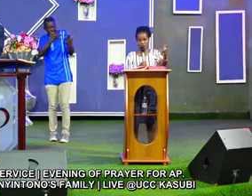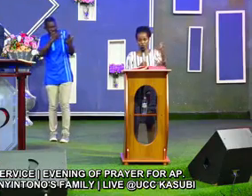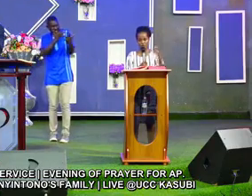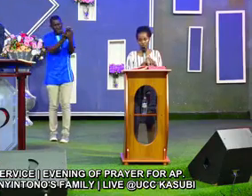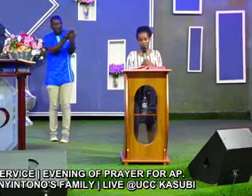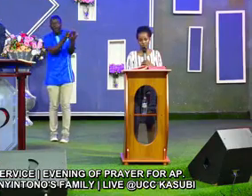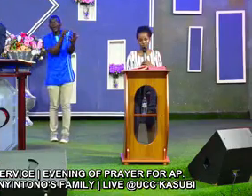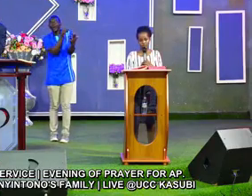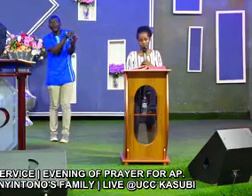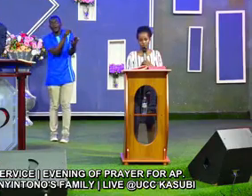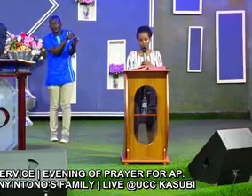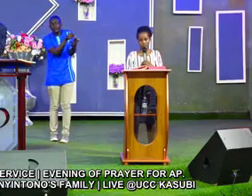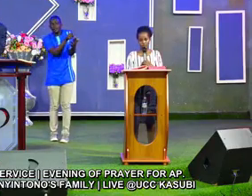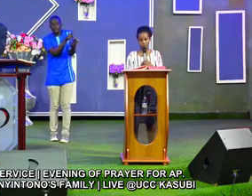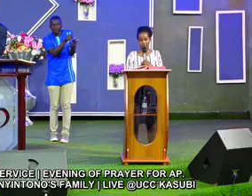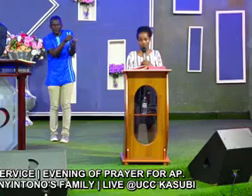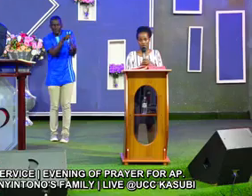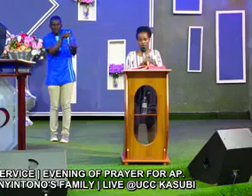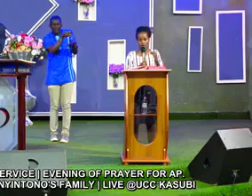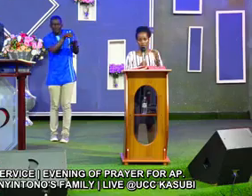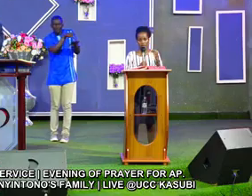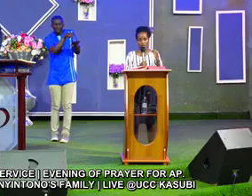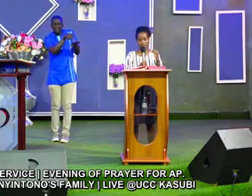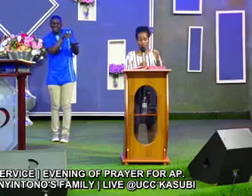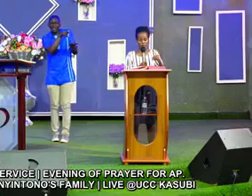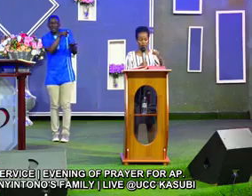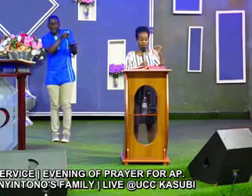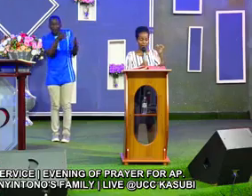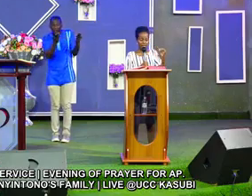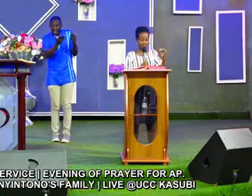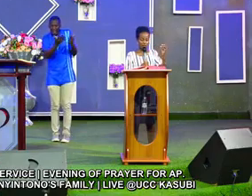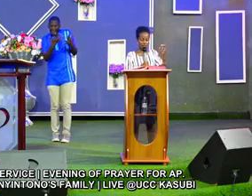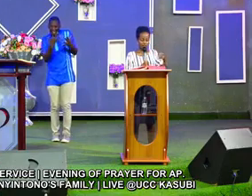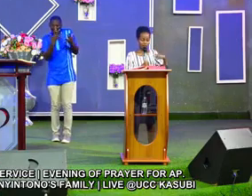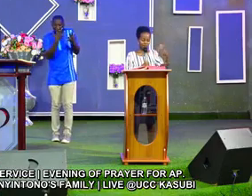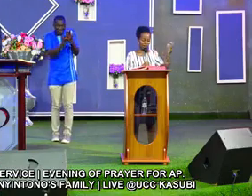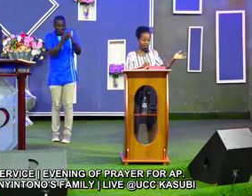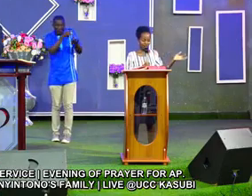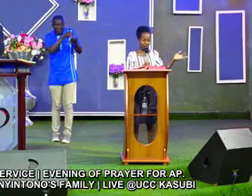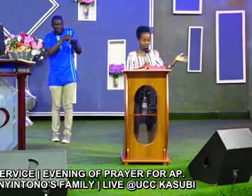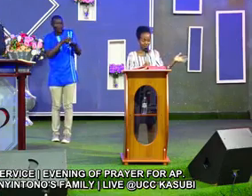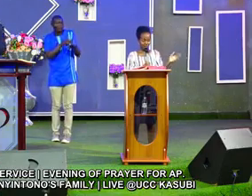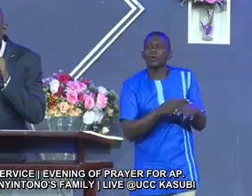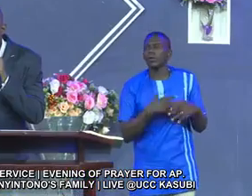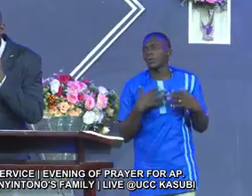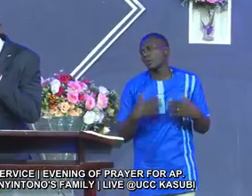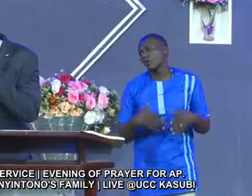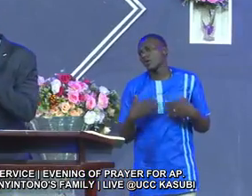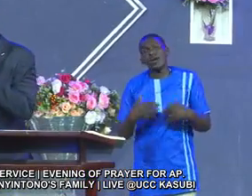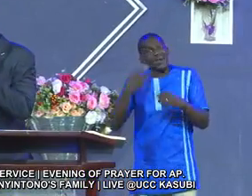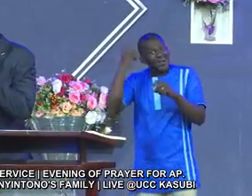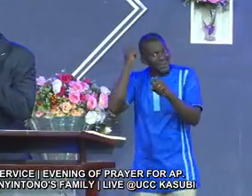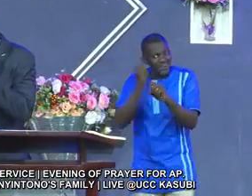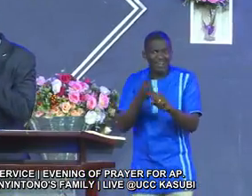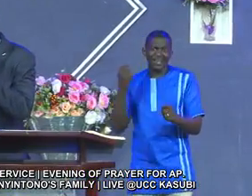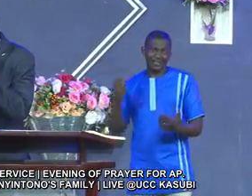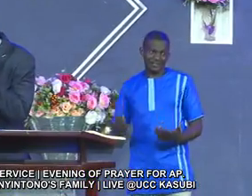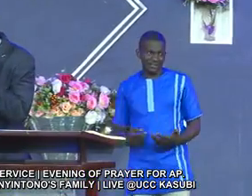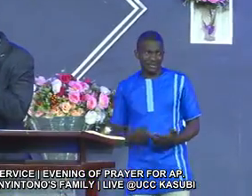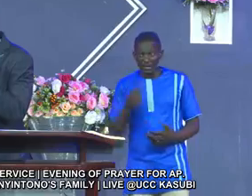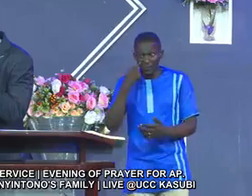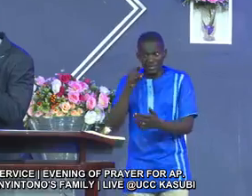to the prison. Ate Petero gye baali bamusibidde waali wazibu. Where Peter was very held. Kubanga tulabye wali mu nnyiriri nga